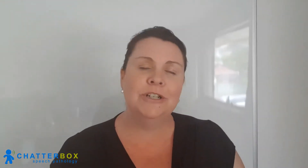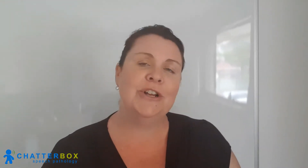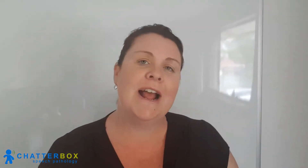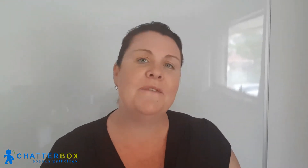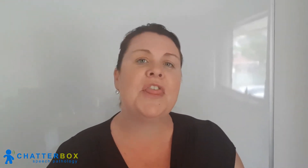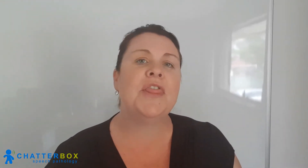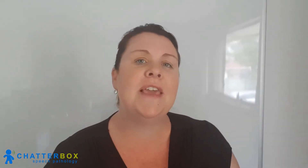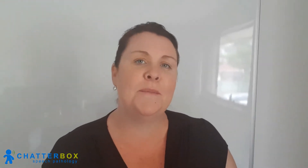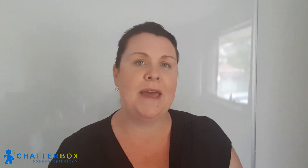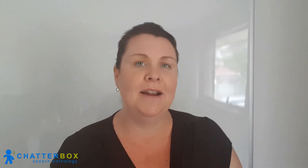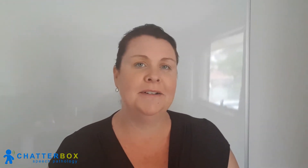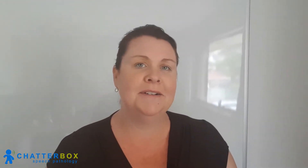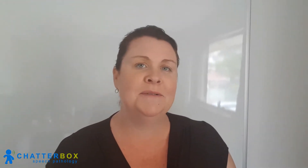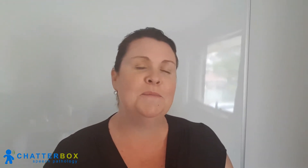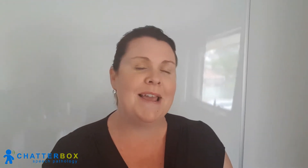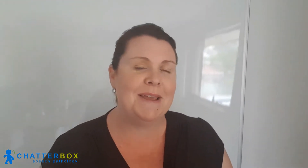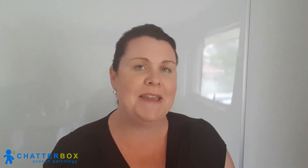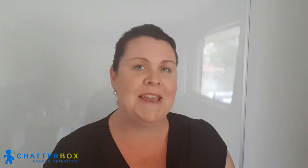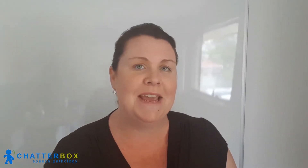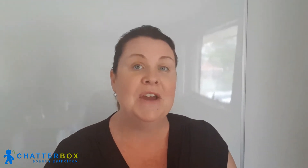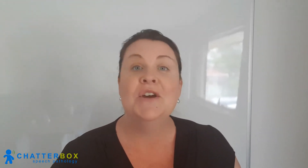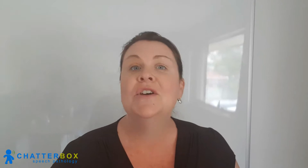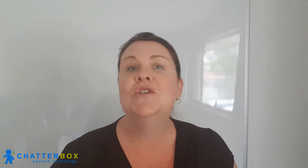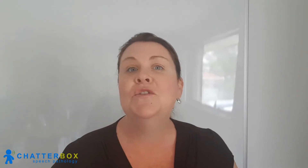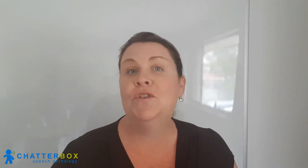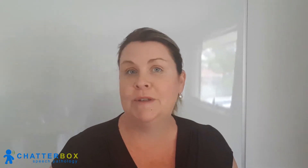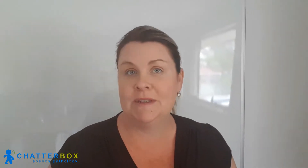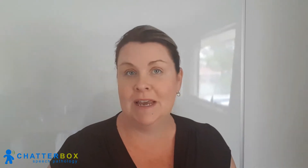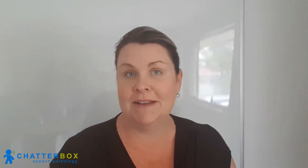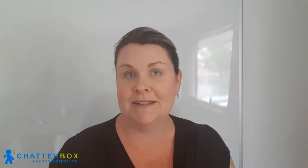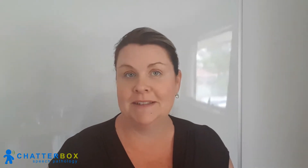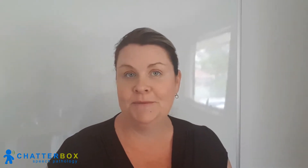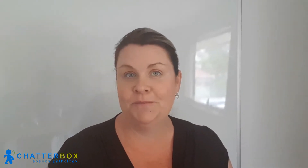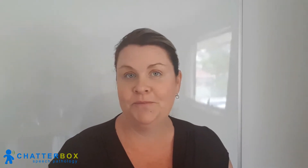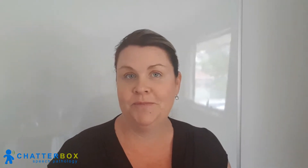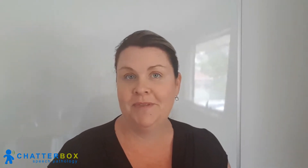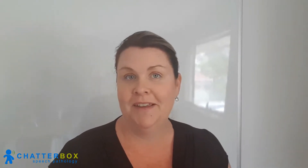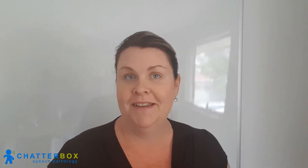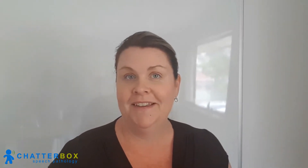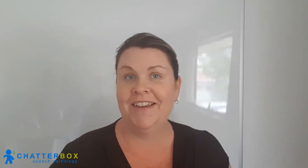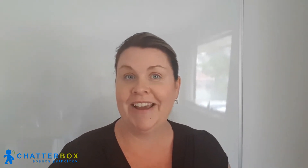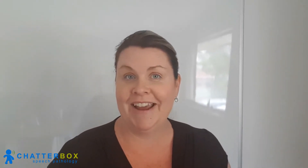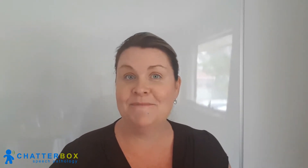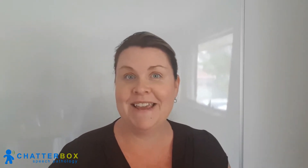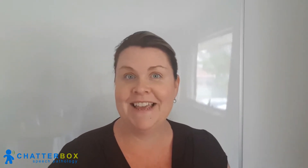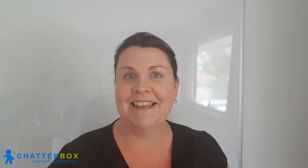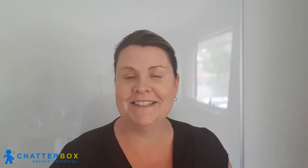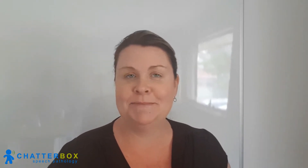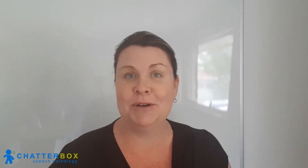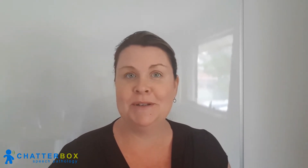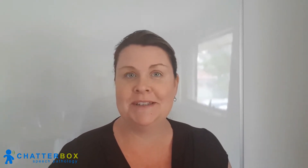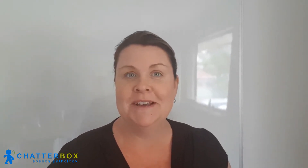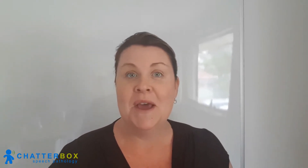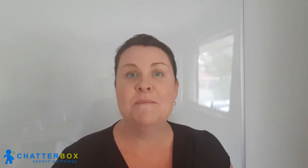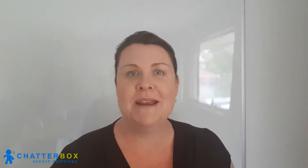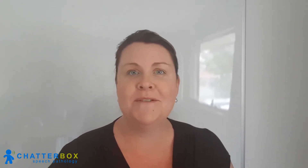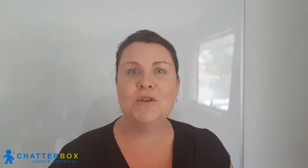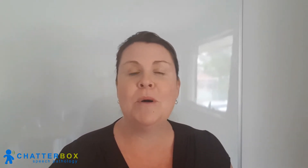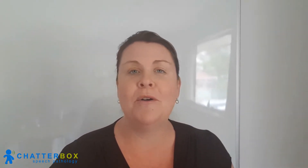to have a think about maybe your first kiss. Okay, I'm picking this because many of you might